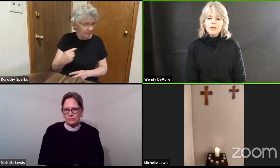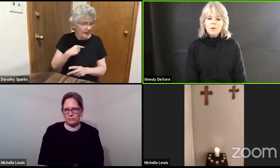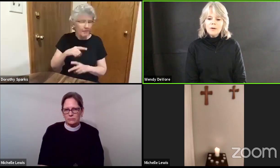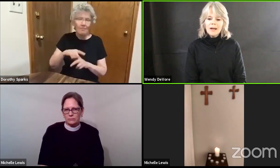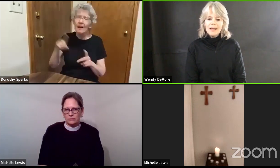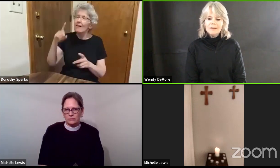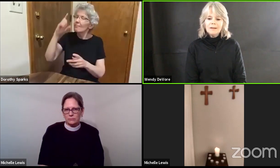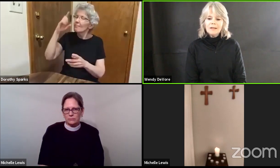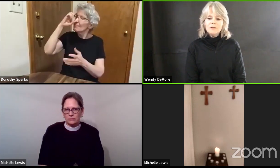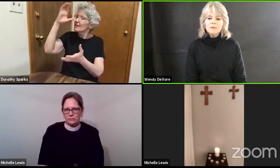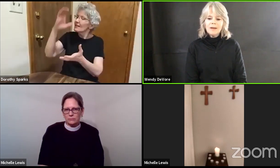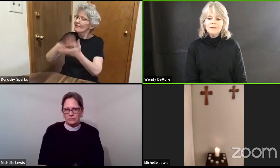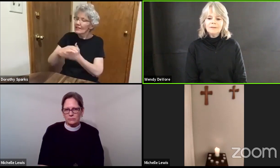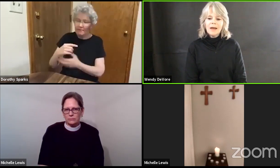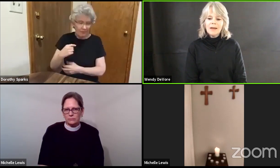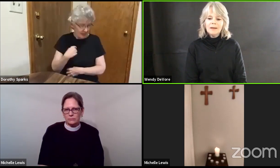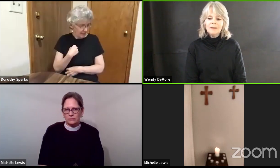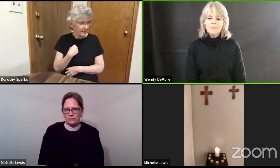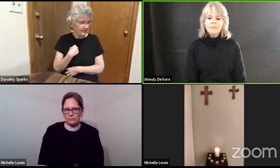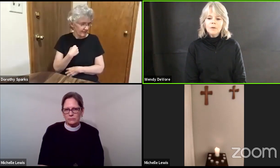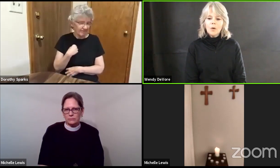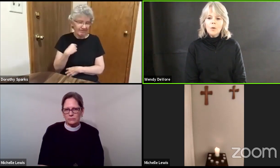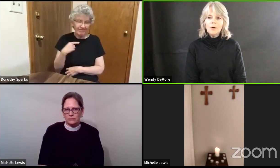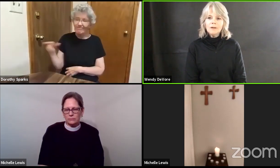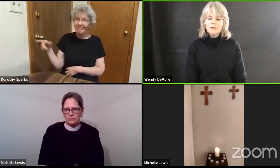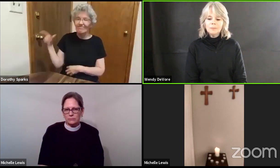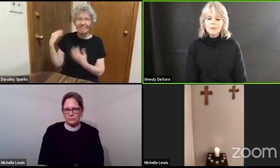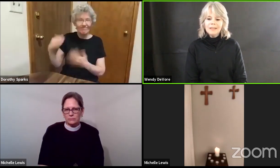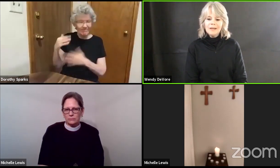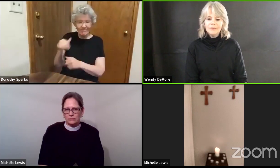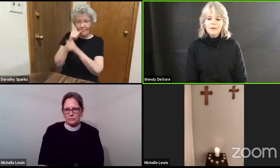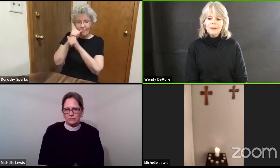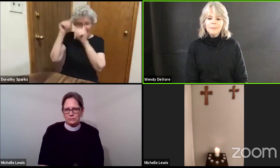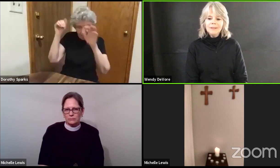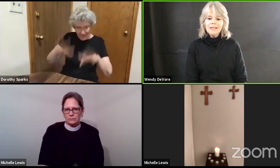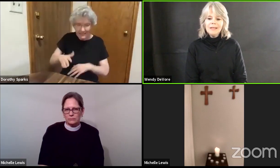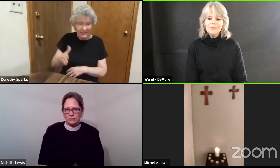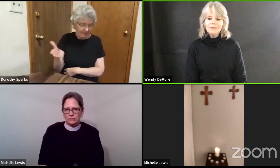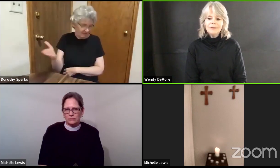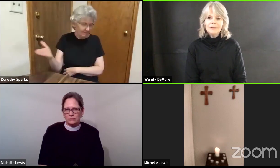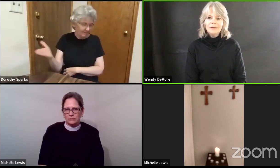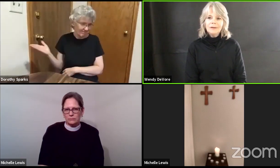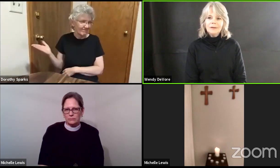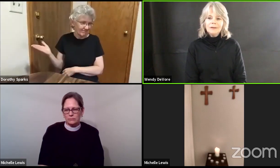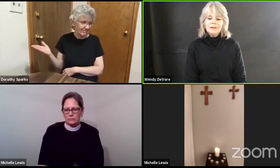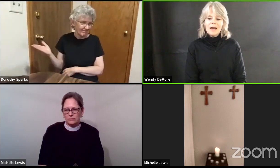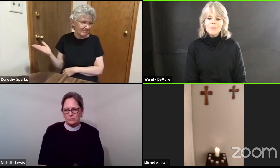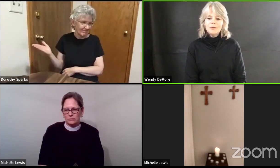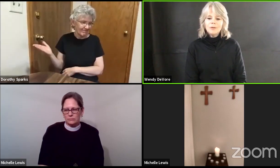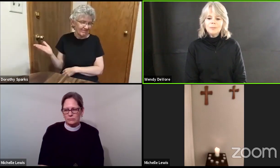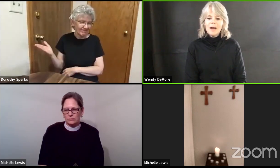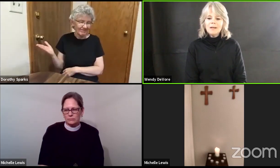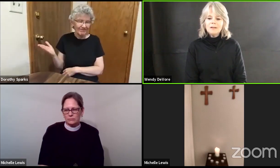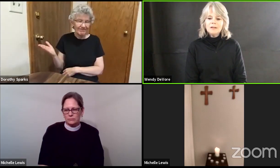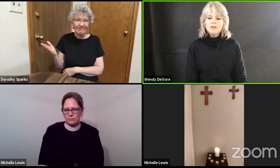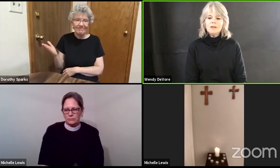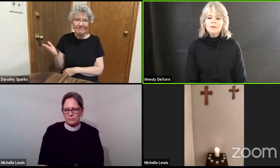your hand into my side no more disbelief believe Thomas responded to Jesus